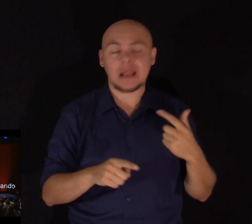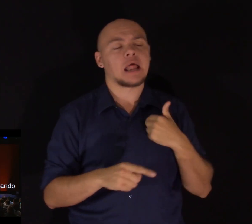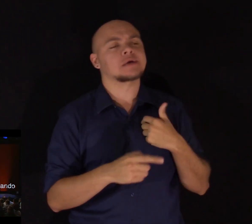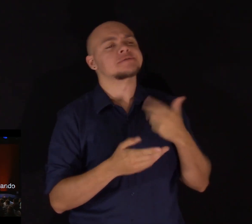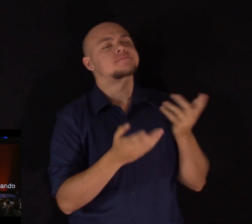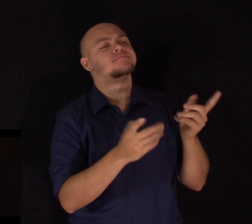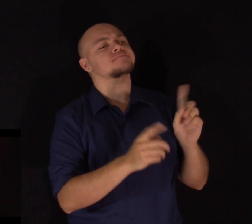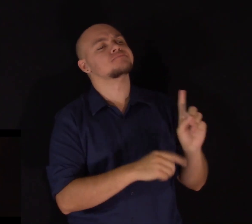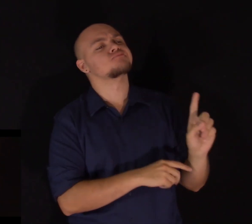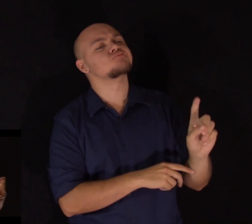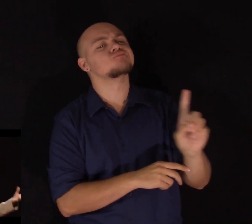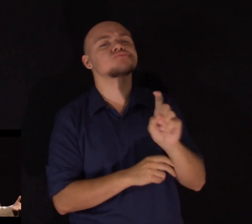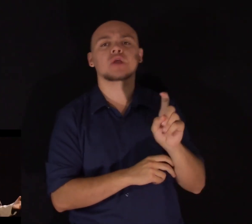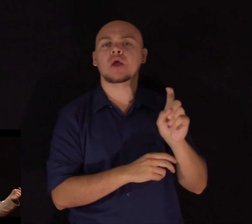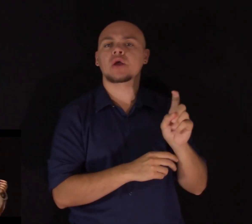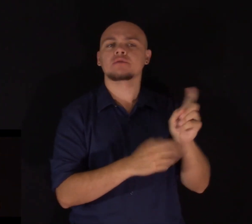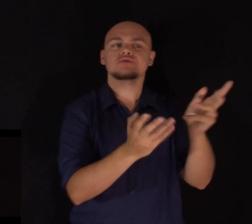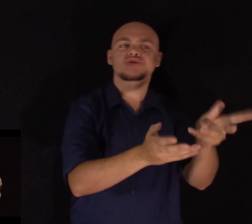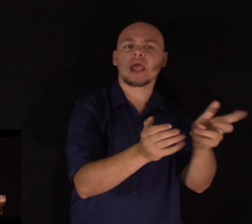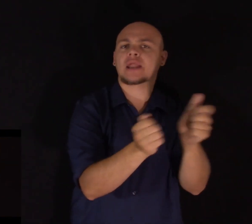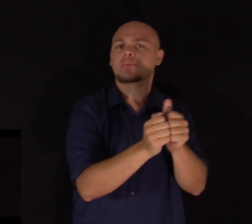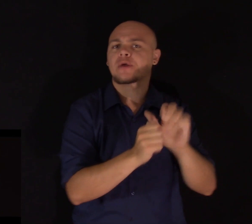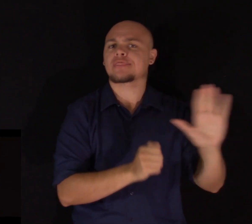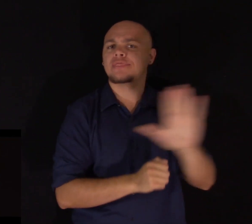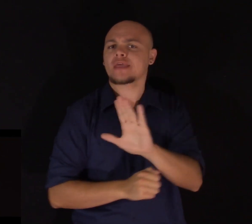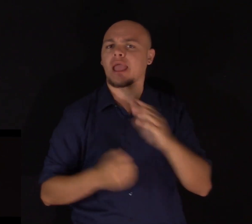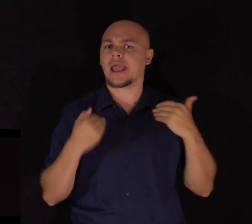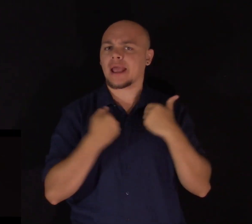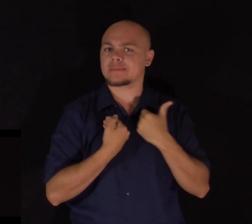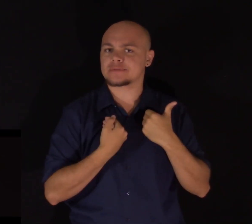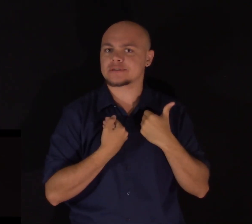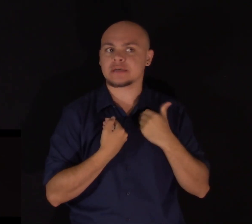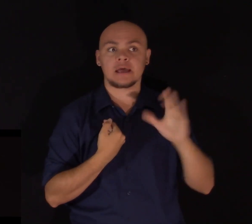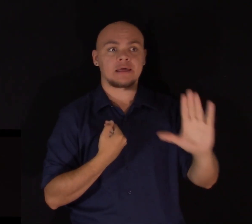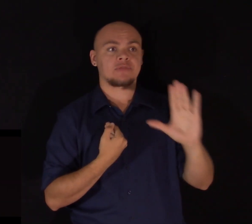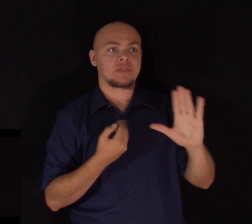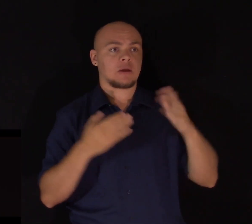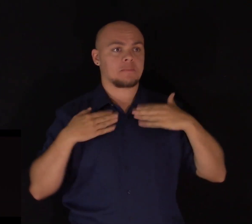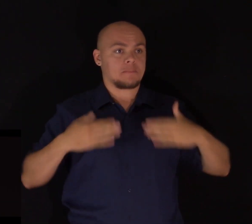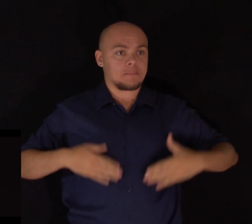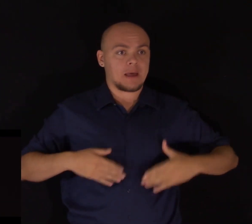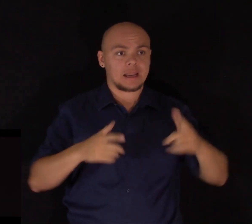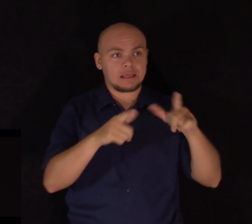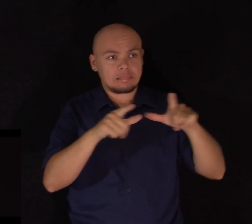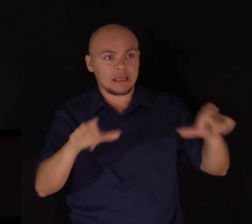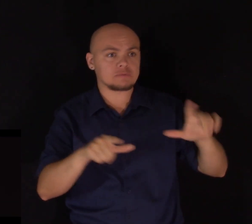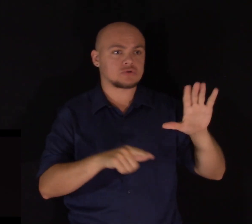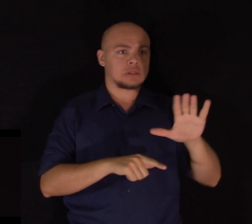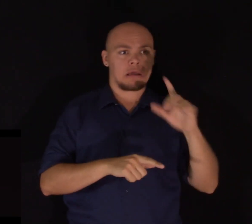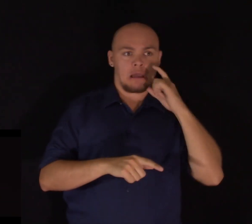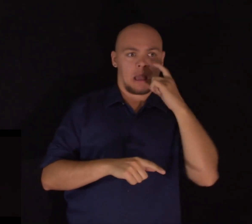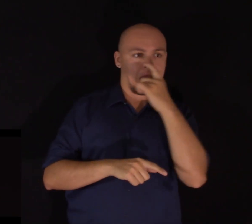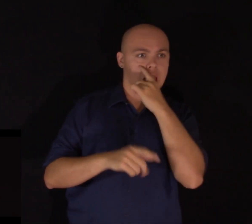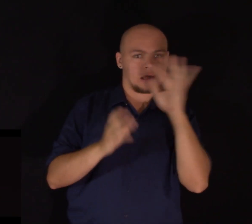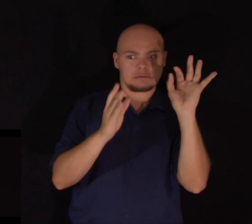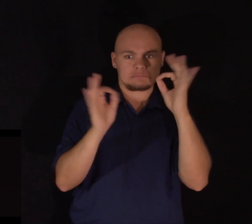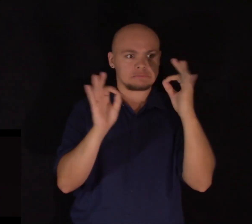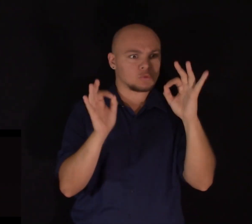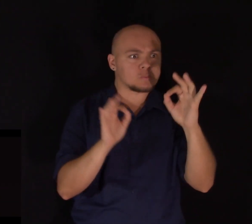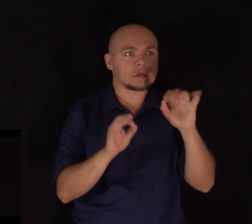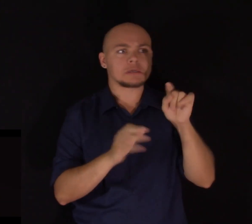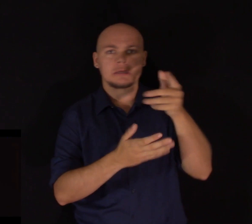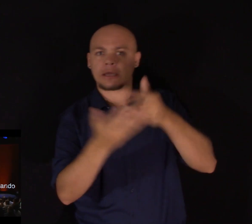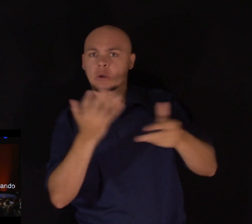animals, paying attention to their body language, their eye movements, their interactions with each other, and their interactions with